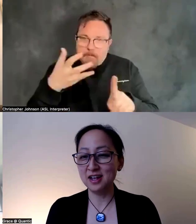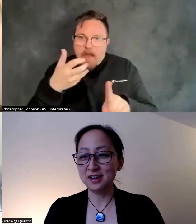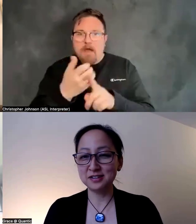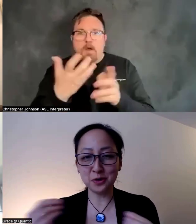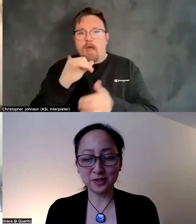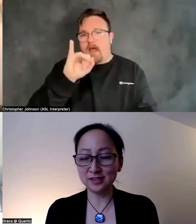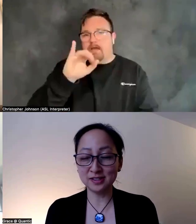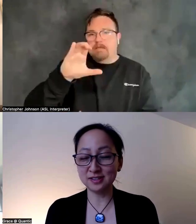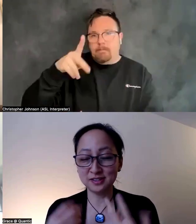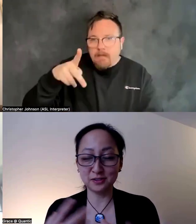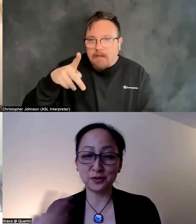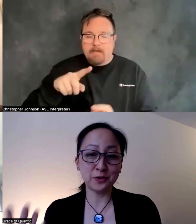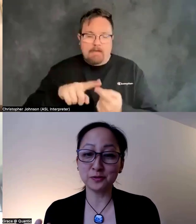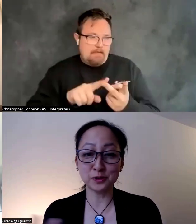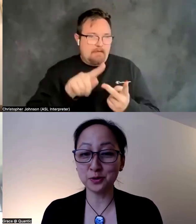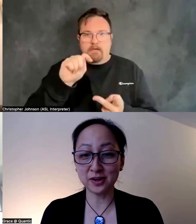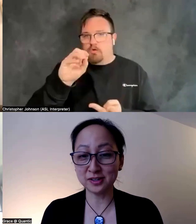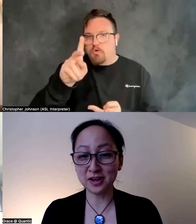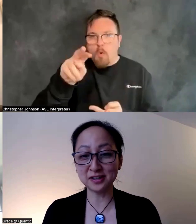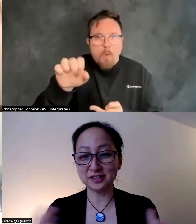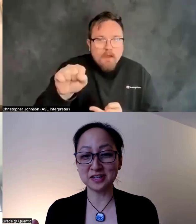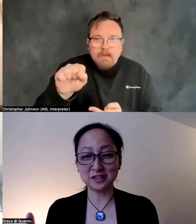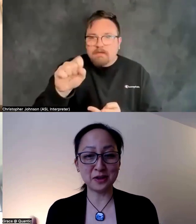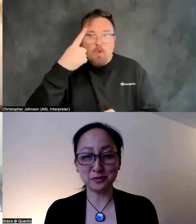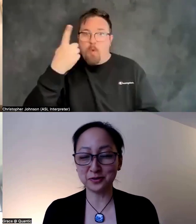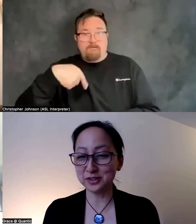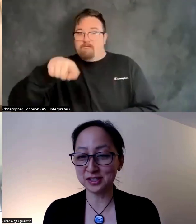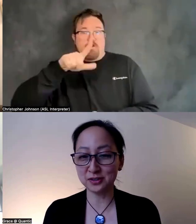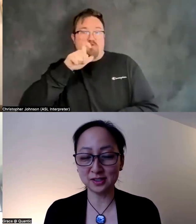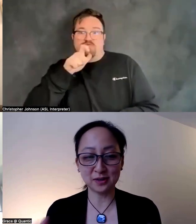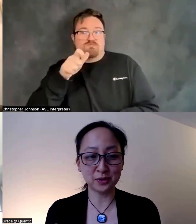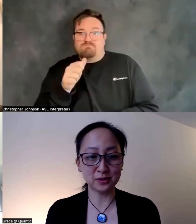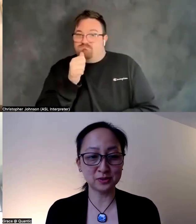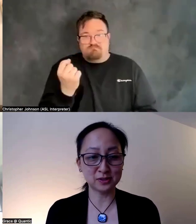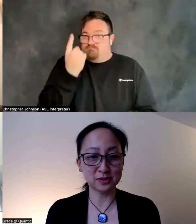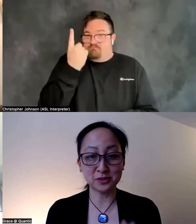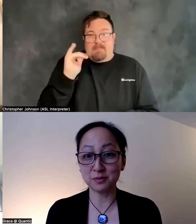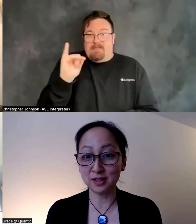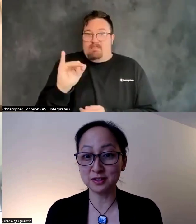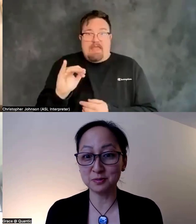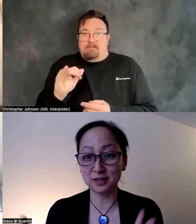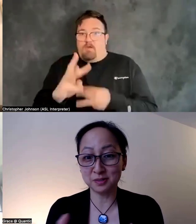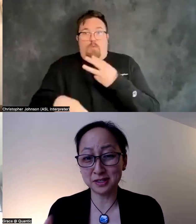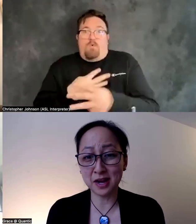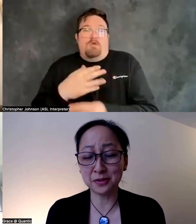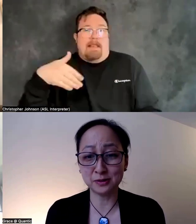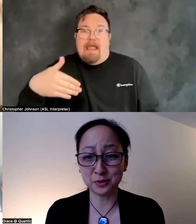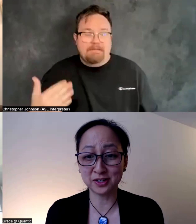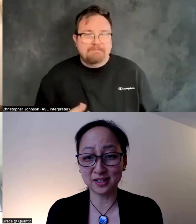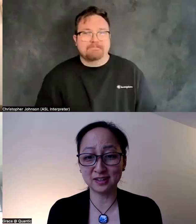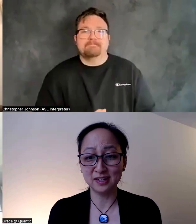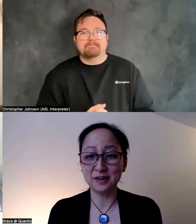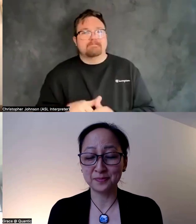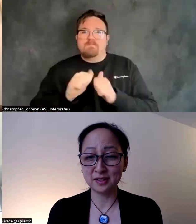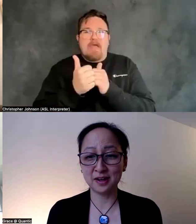and tokens, and just for those of us who are not in that universe to understand what those terminologies mean, just basically how things